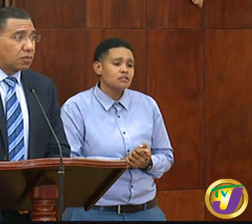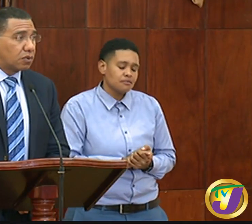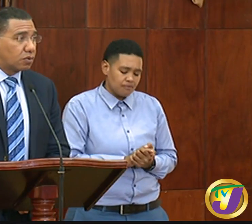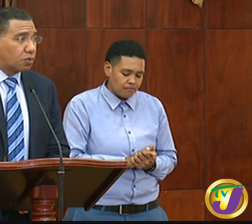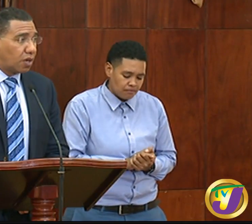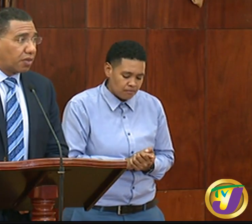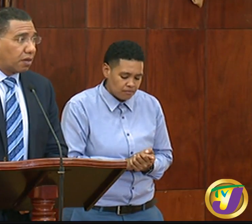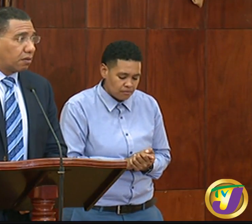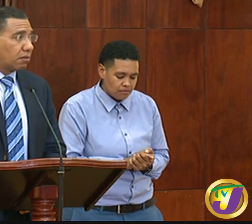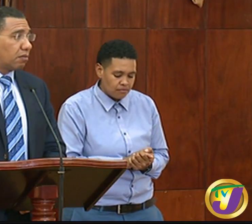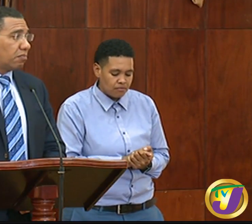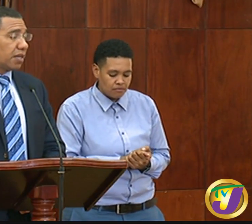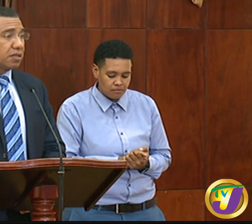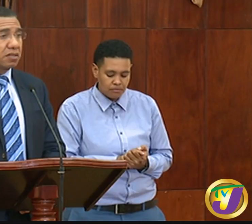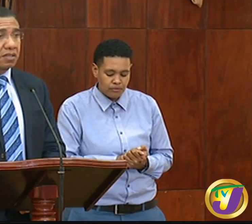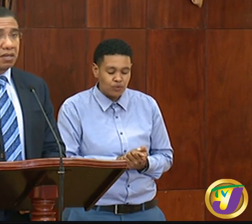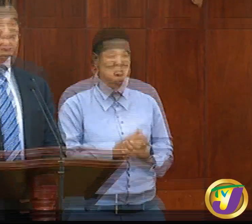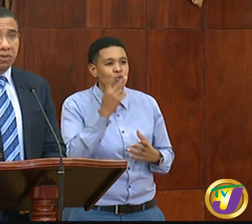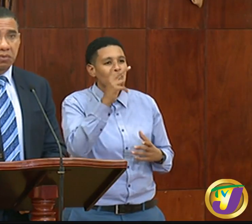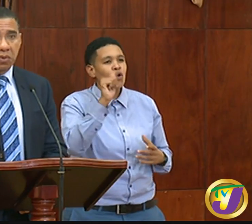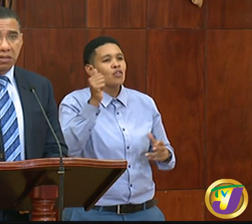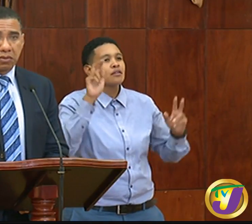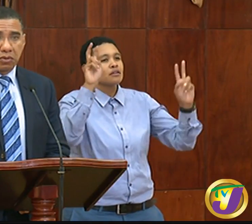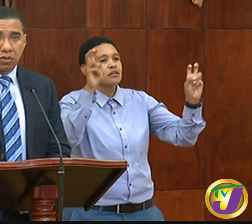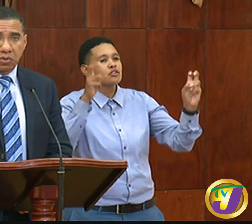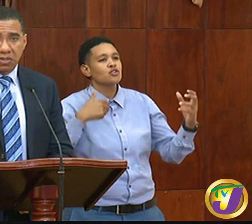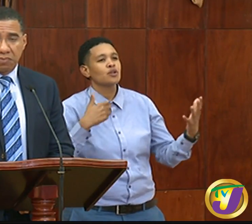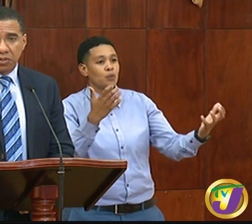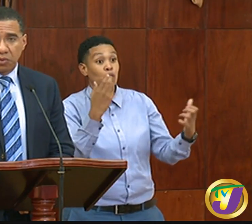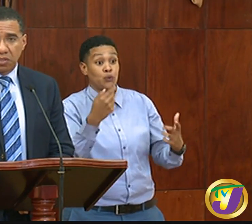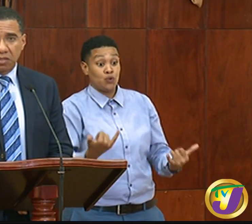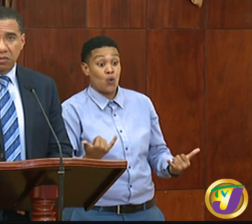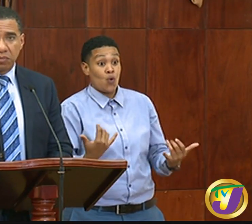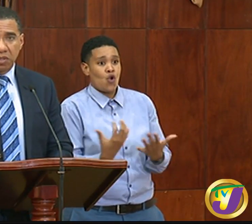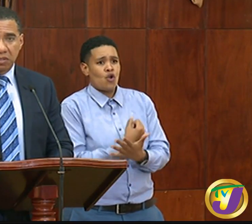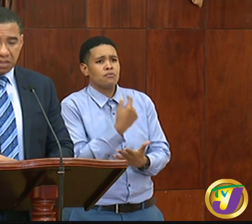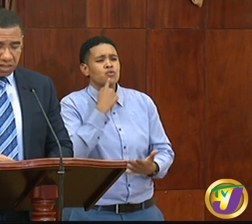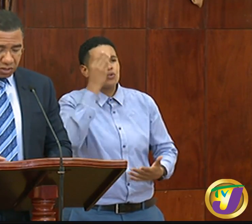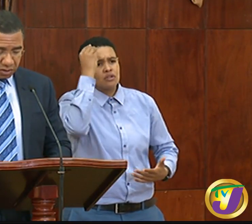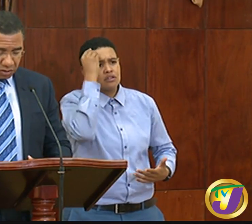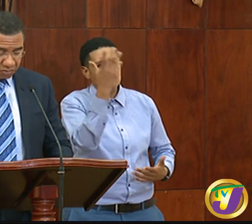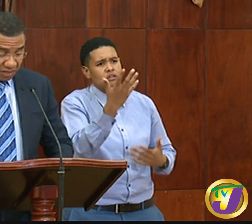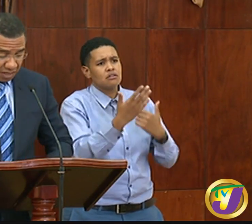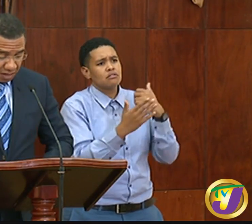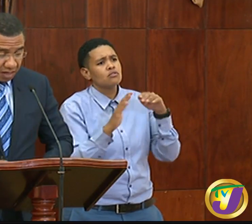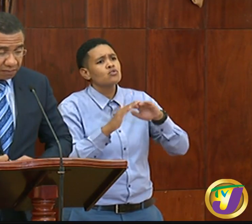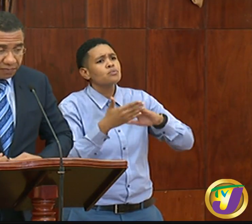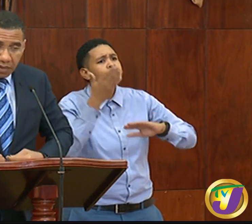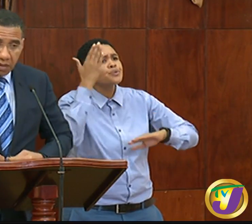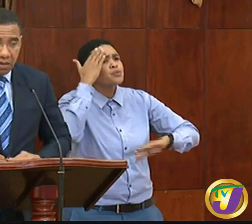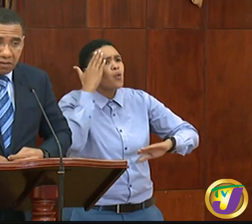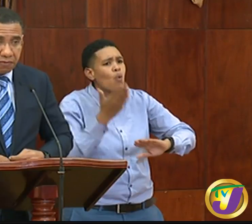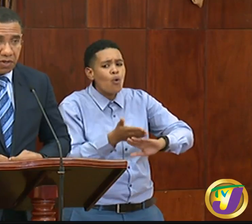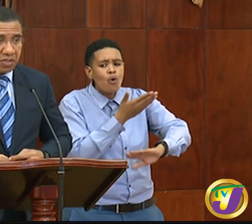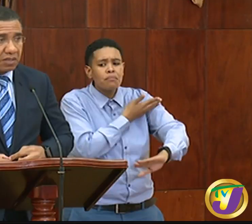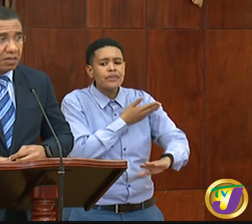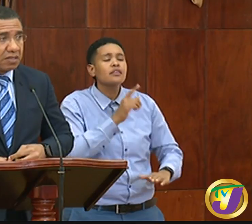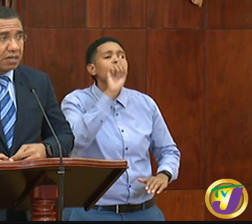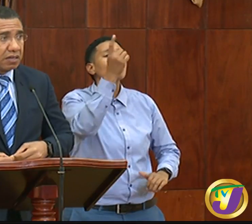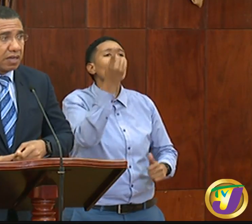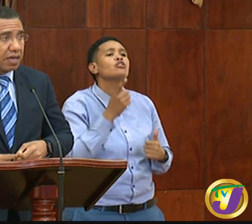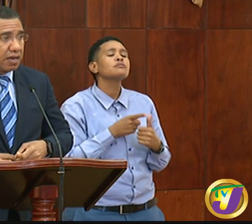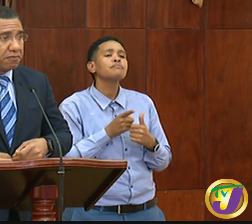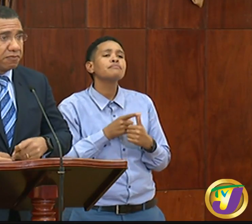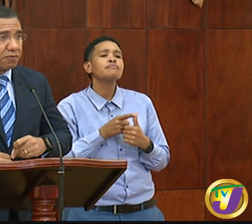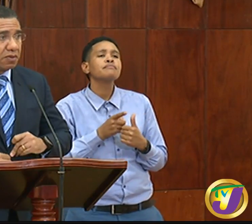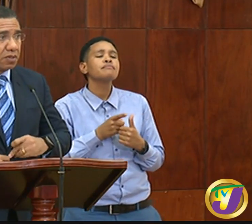are two other matters that I would want to use this opportunity to bring the nation up to date on. The first is